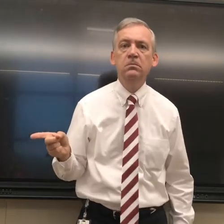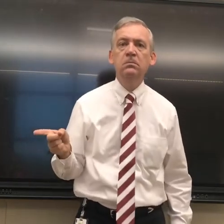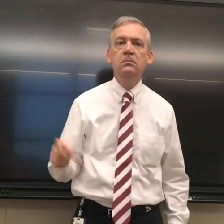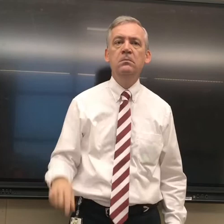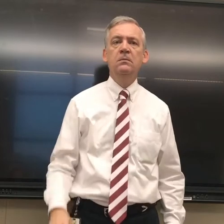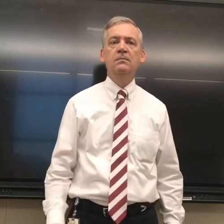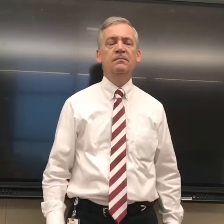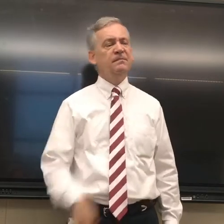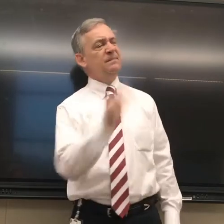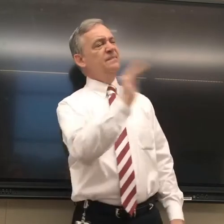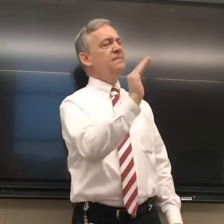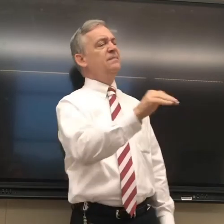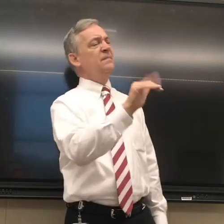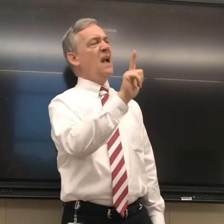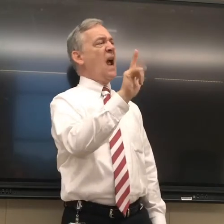"Hey, Lisbeth, let's go somewhere."